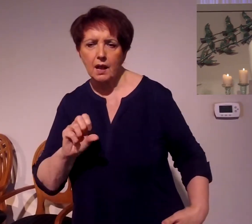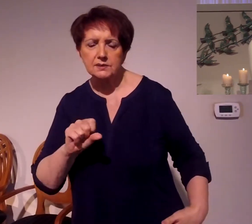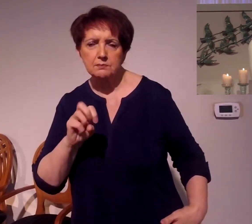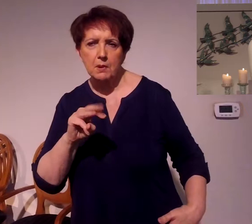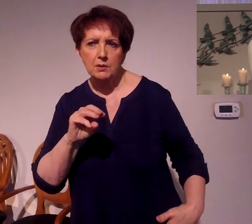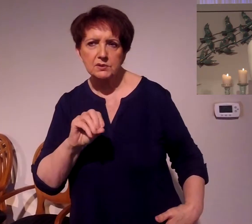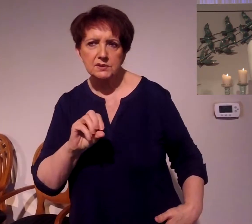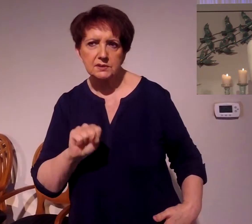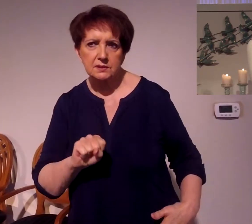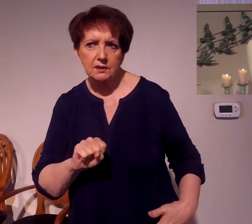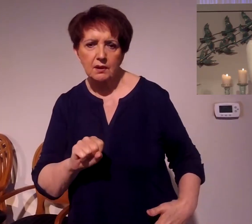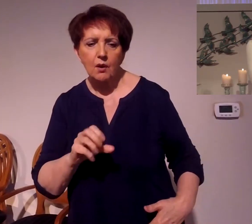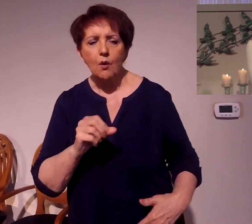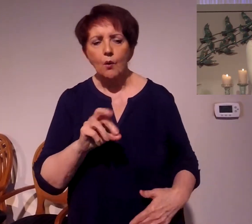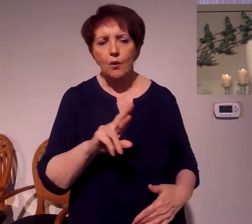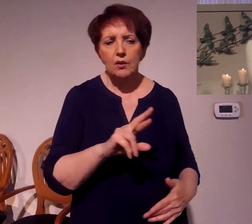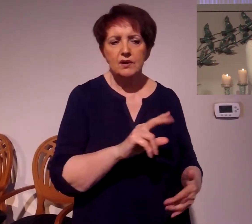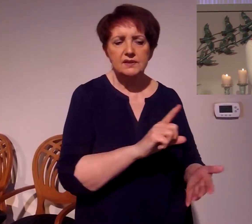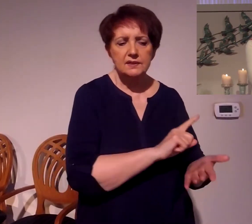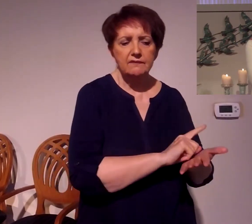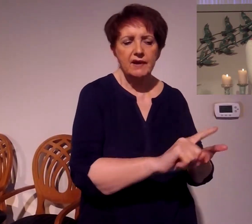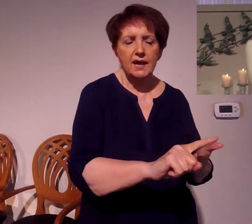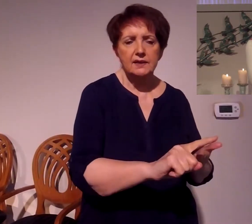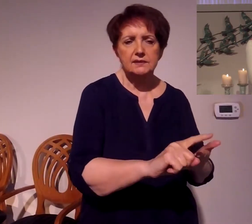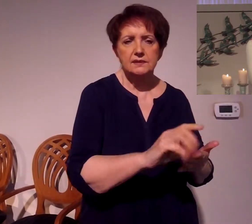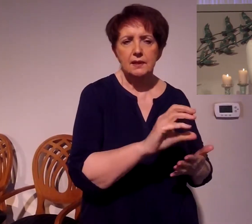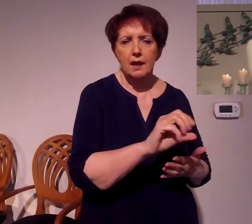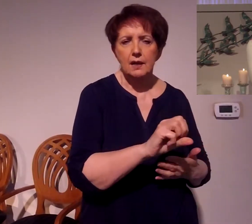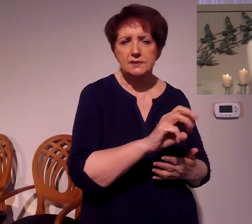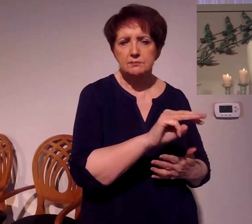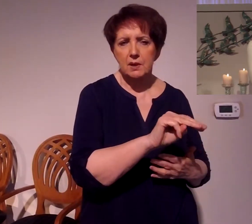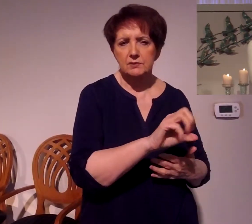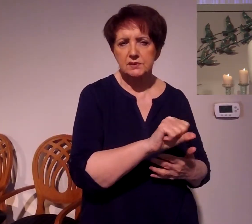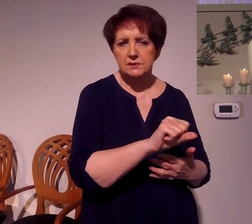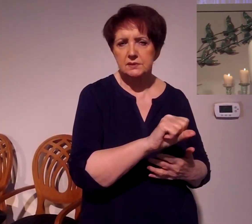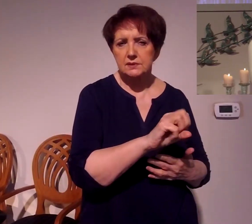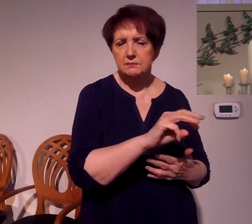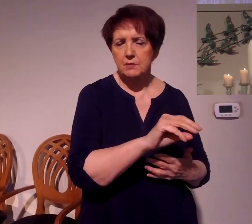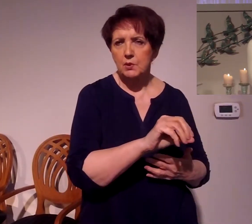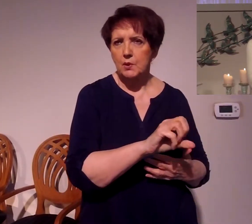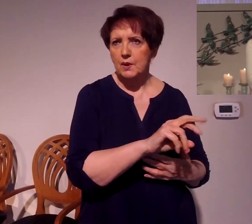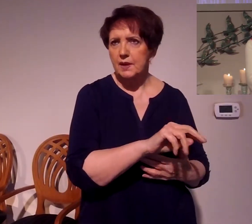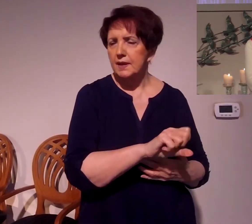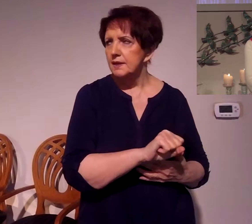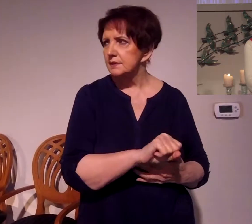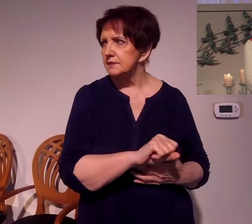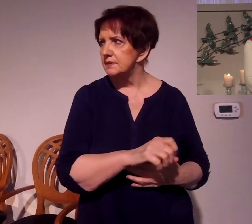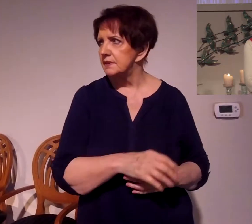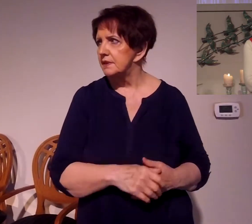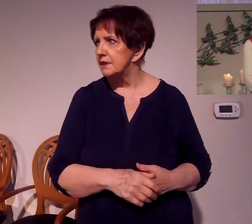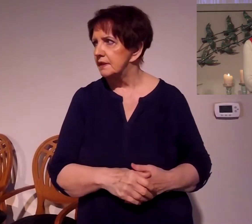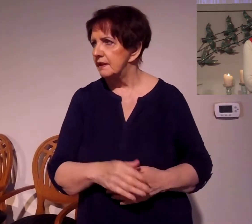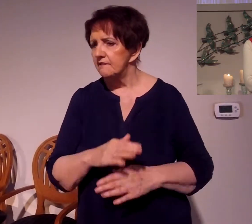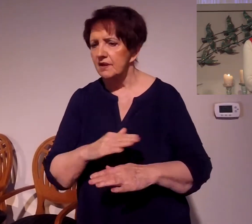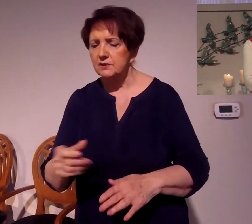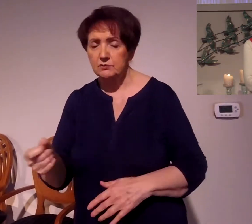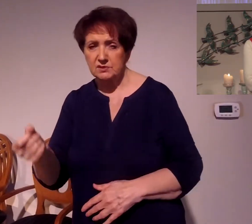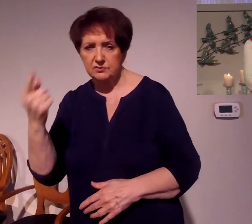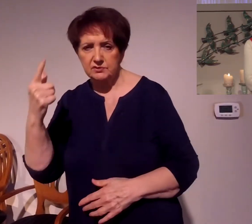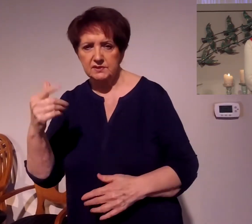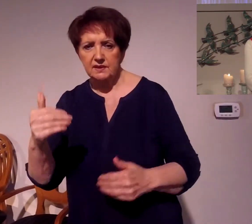cosmos than it is a divine cosmos, if I do not understand those two as separate?